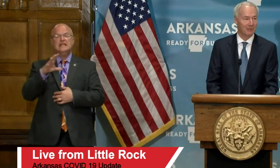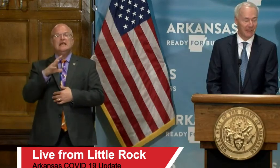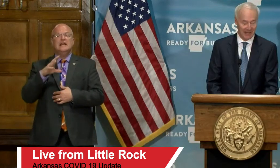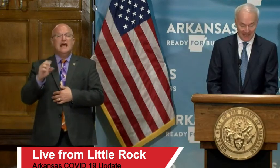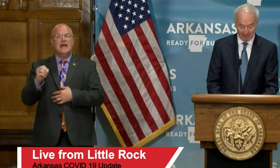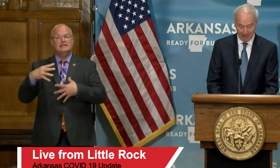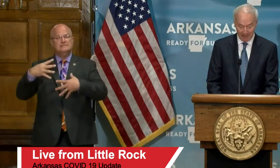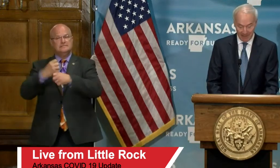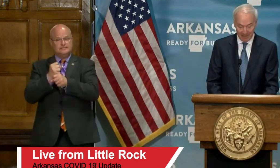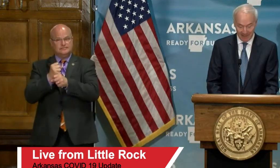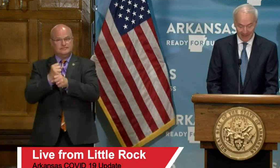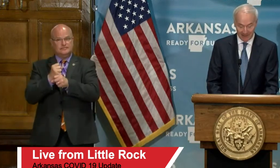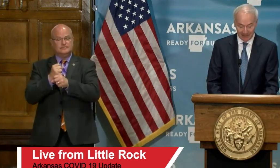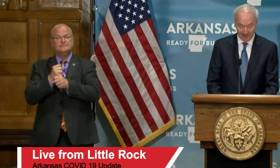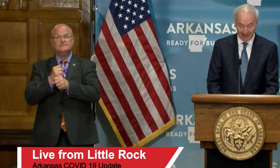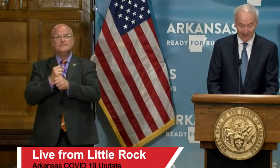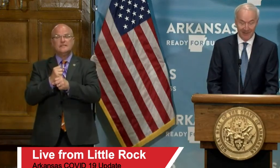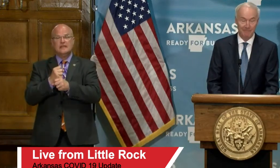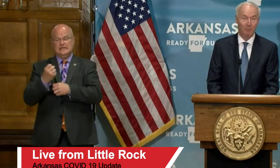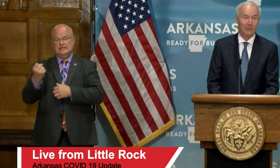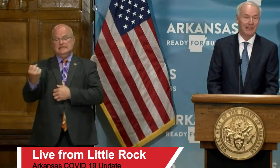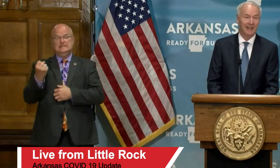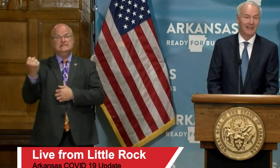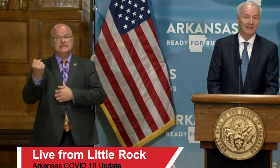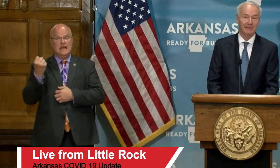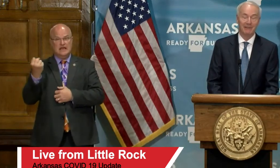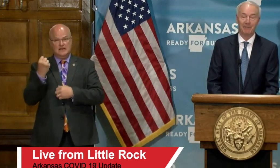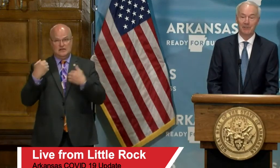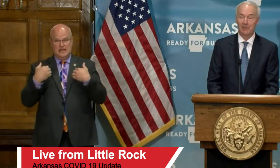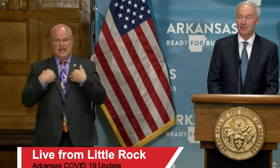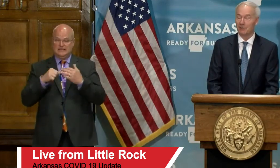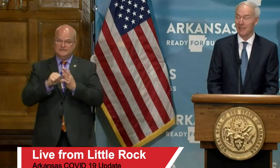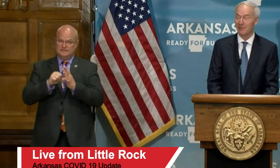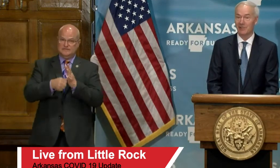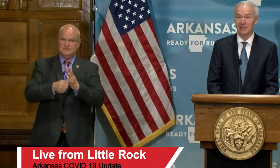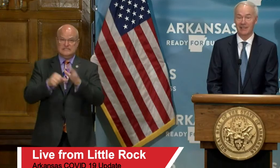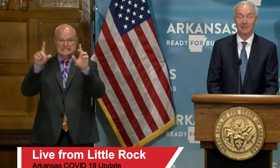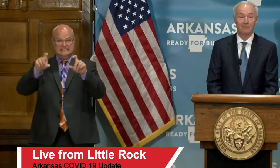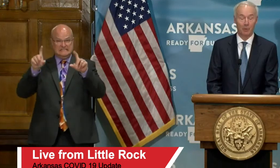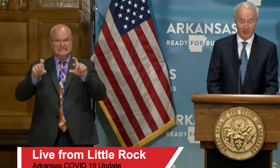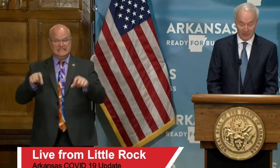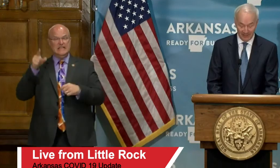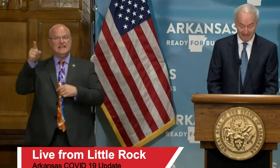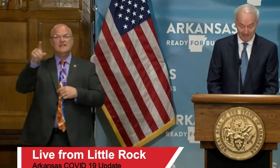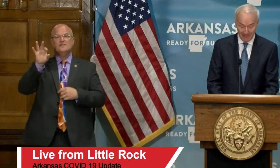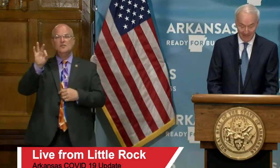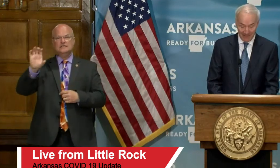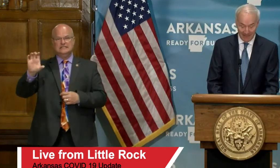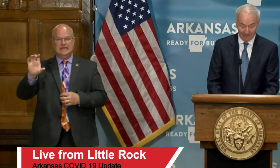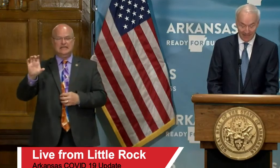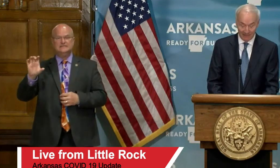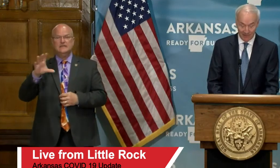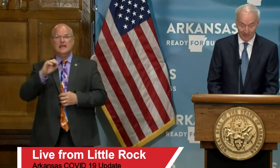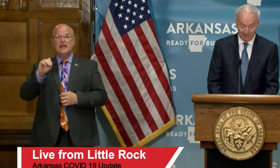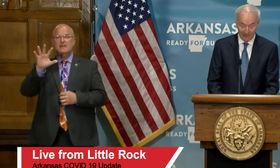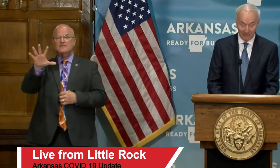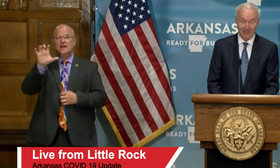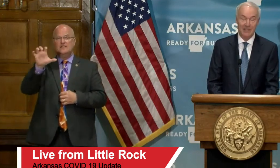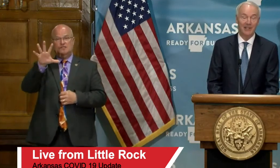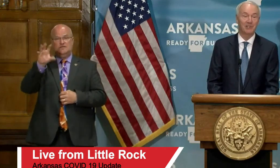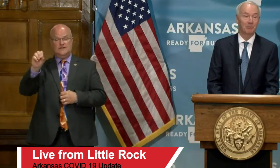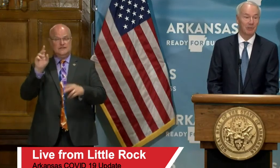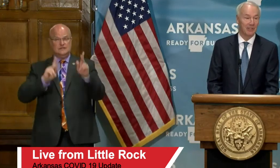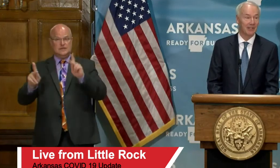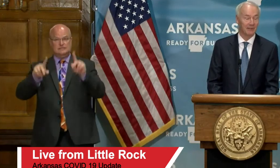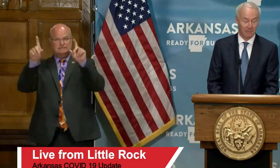just to recap, Saturday we had an emphasis on testing in Forest City, and